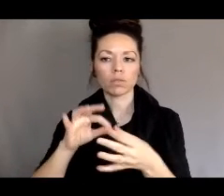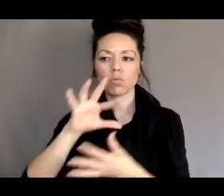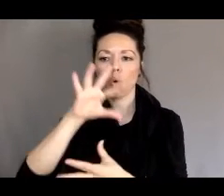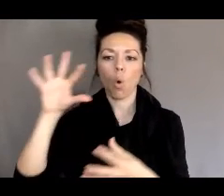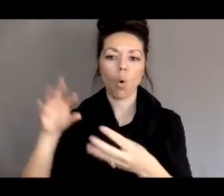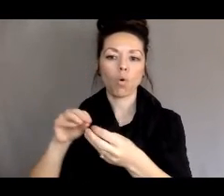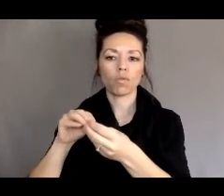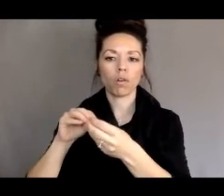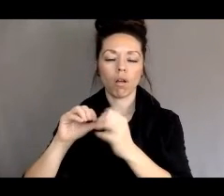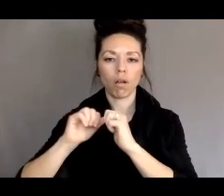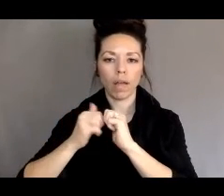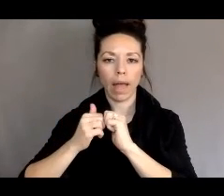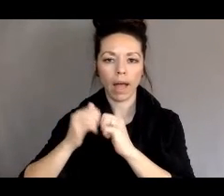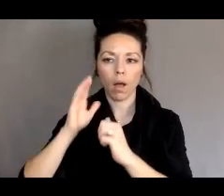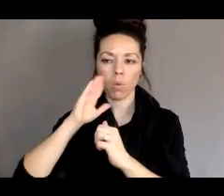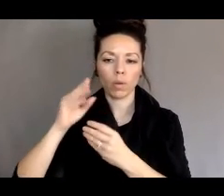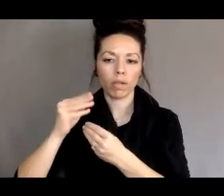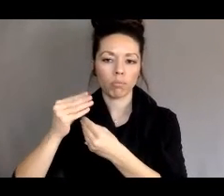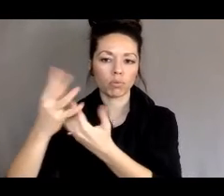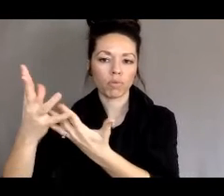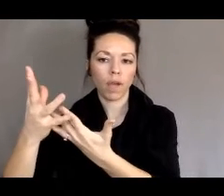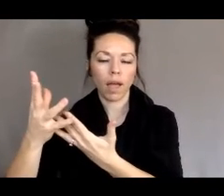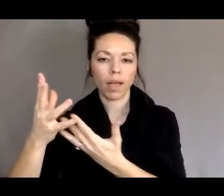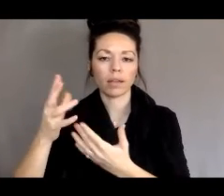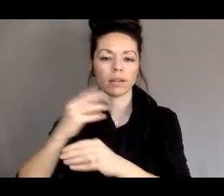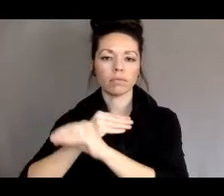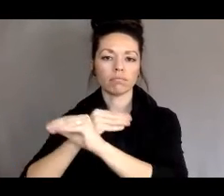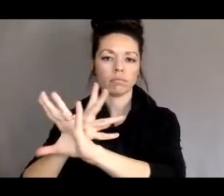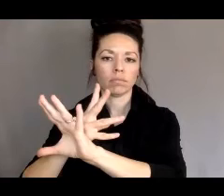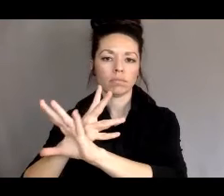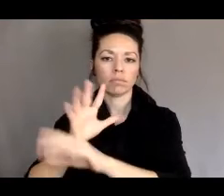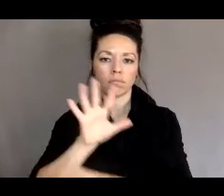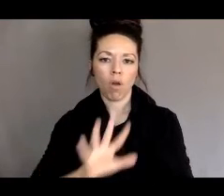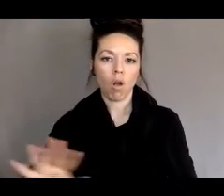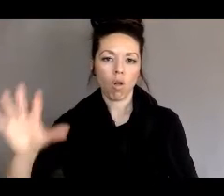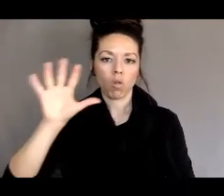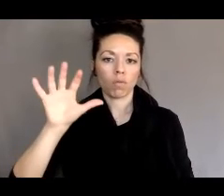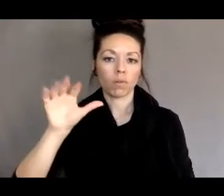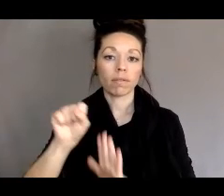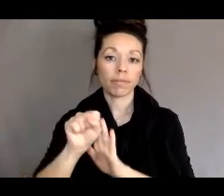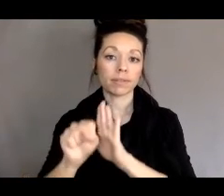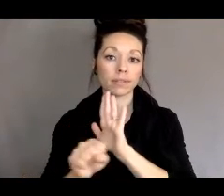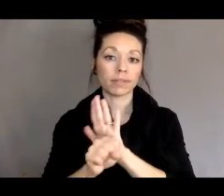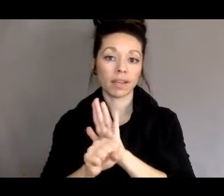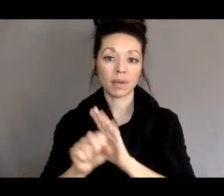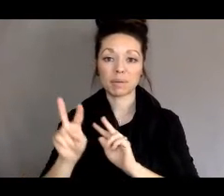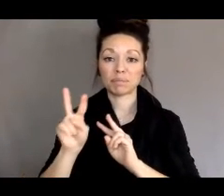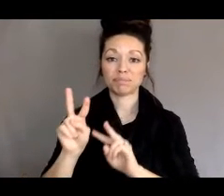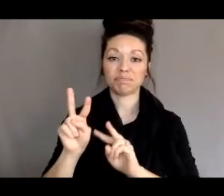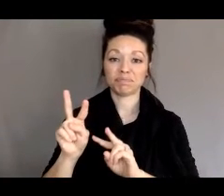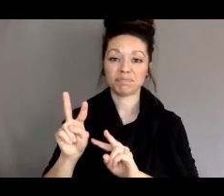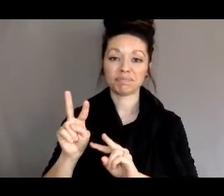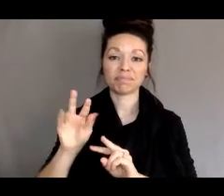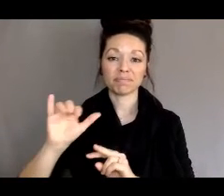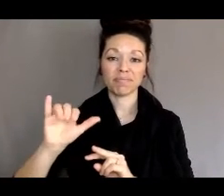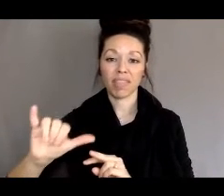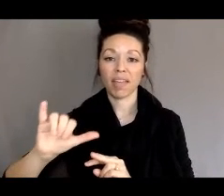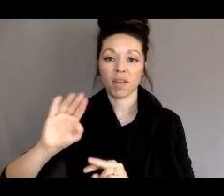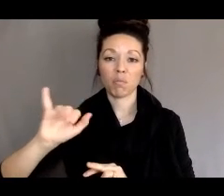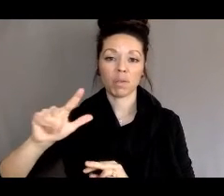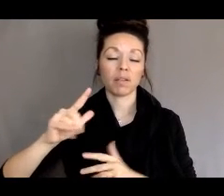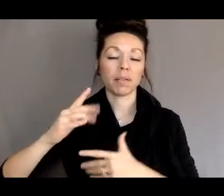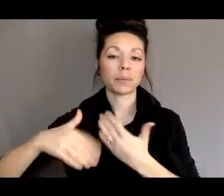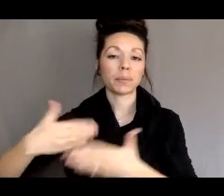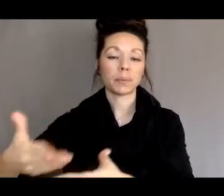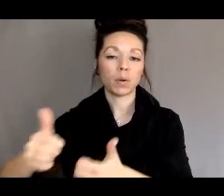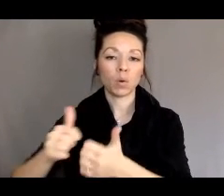how telemedicine is provided in the state of Arizona. So we're looking forward to that bill going through the process with